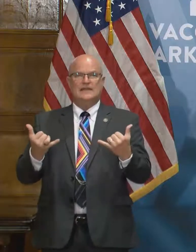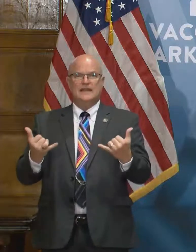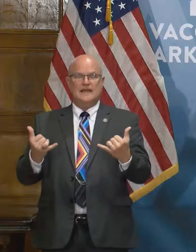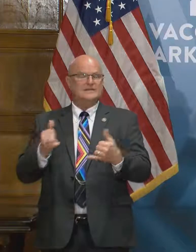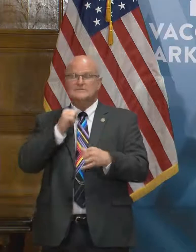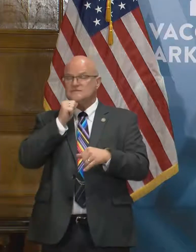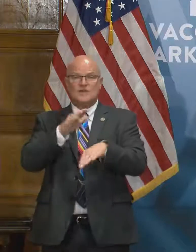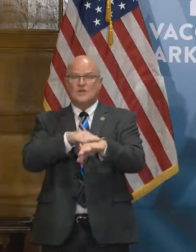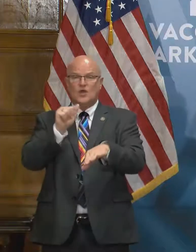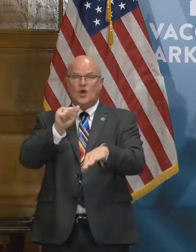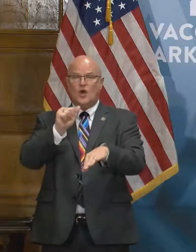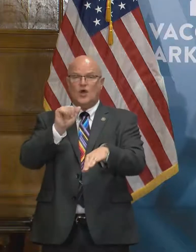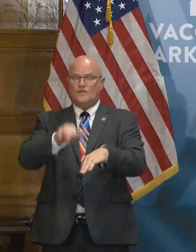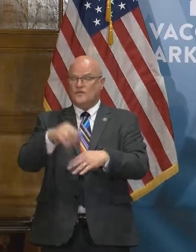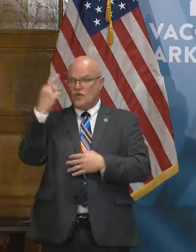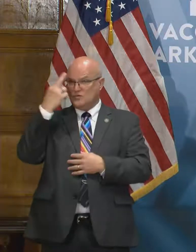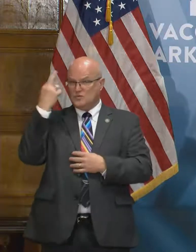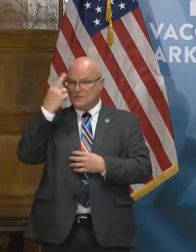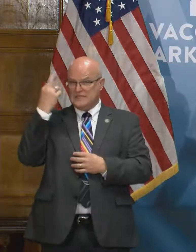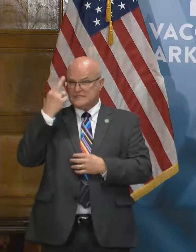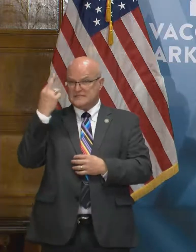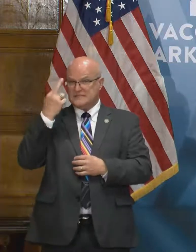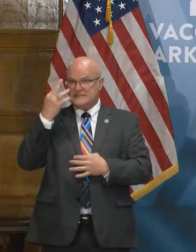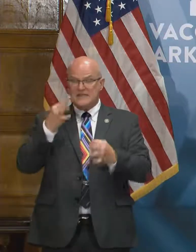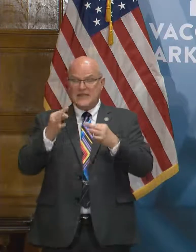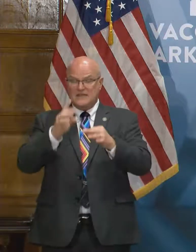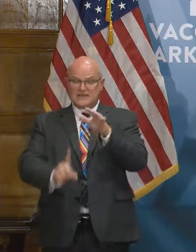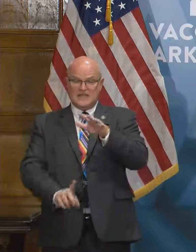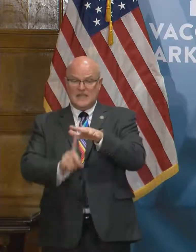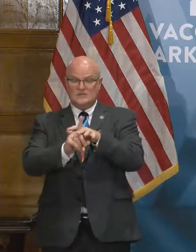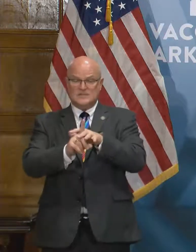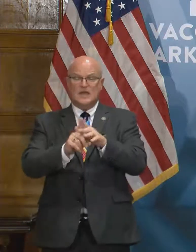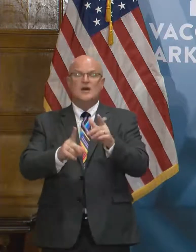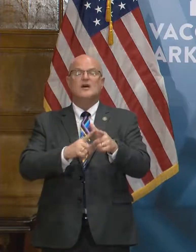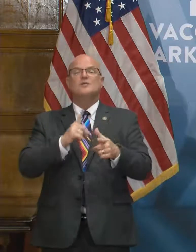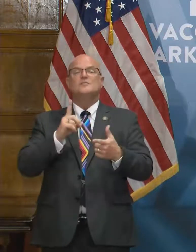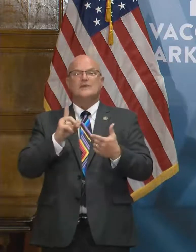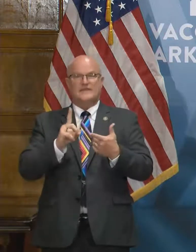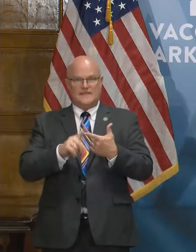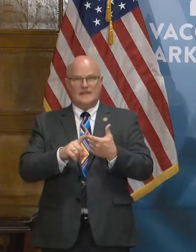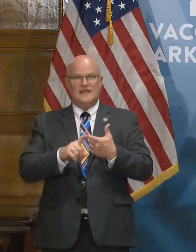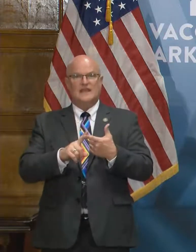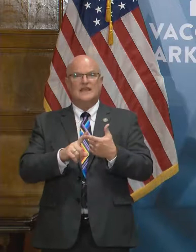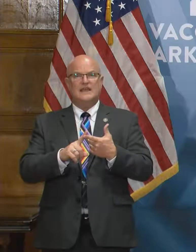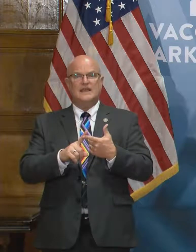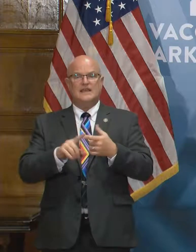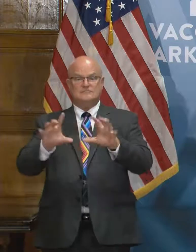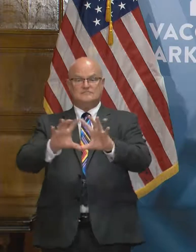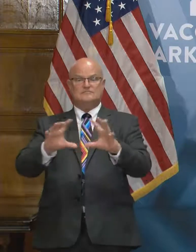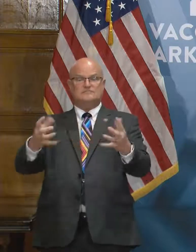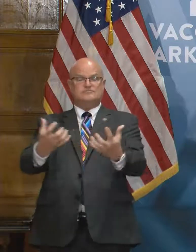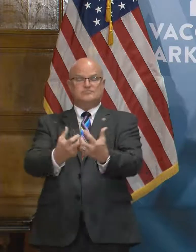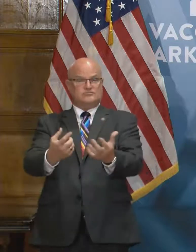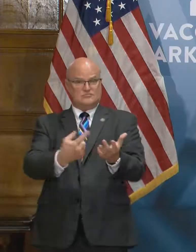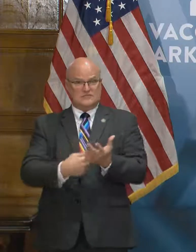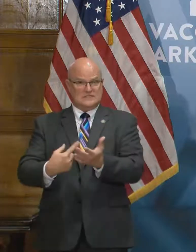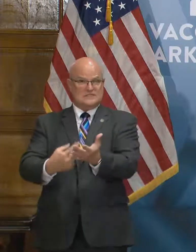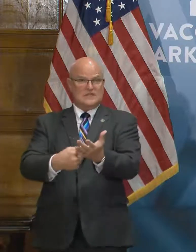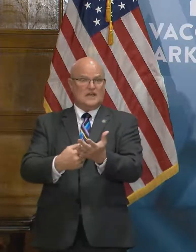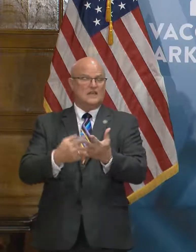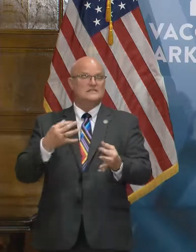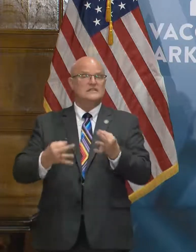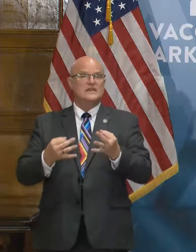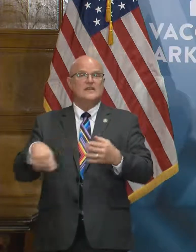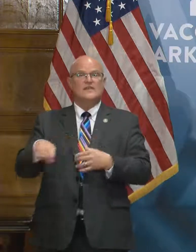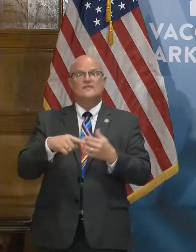that's not on the call for those reasons. If it comes up, then that will be the will of the body as to